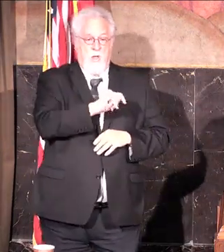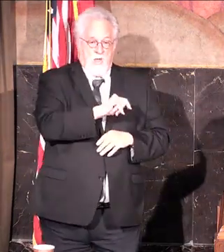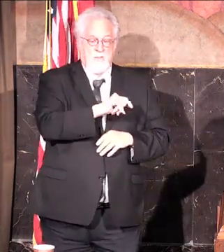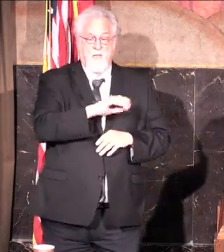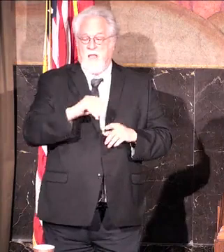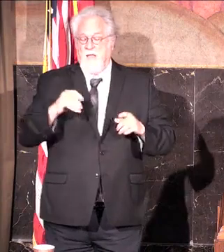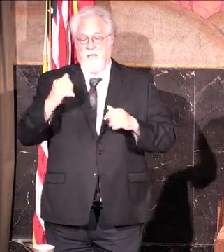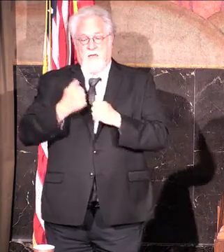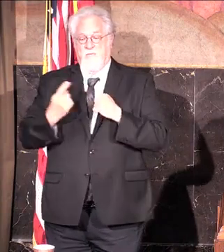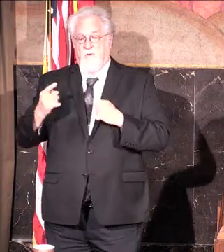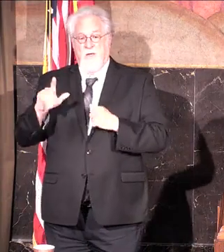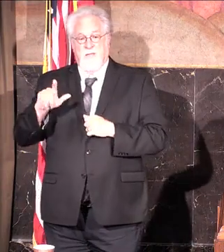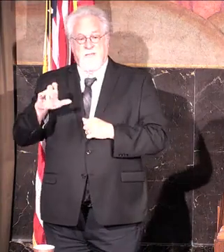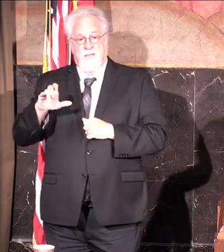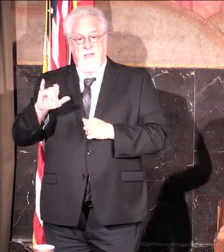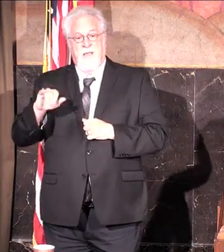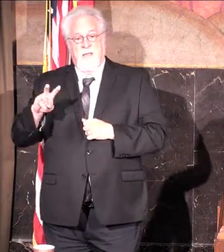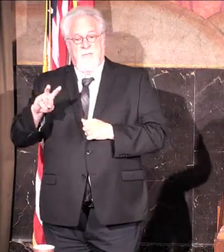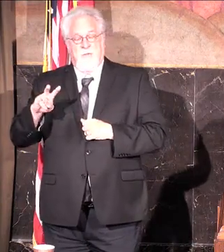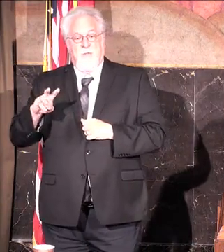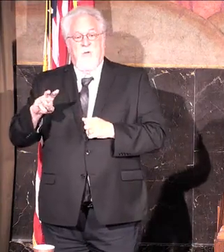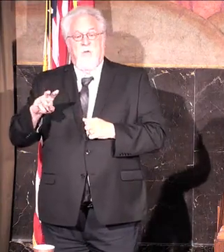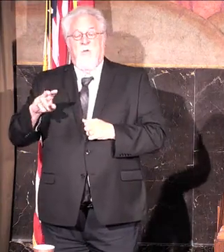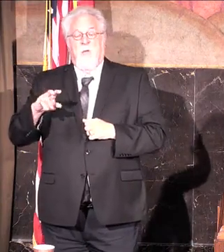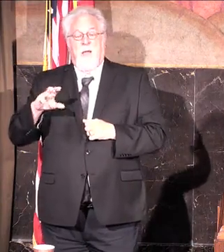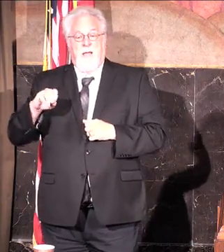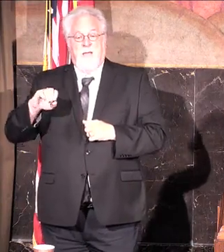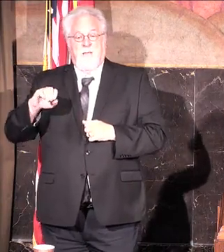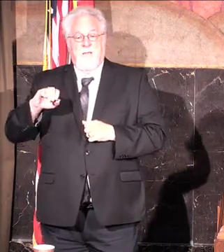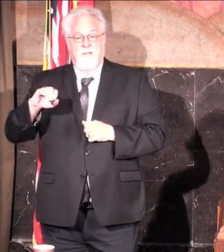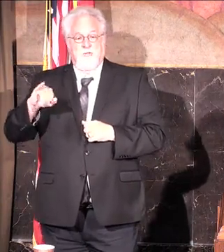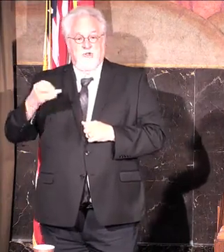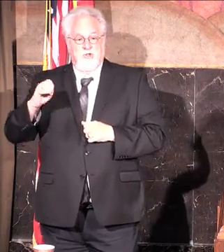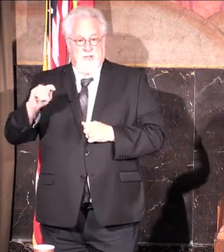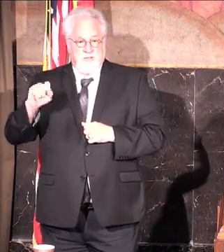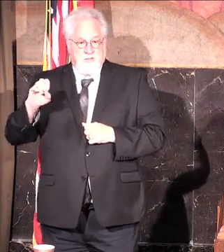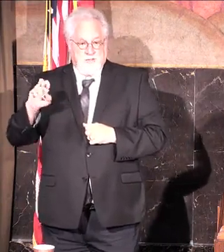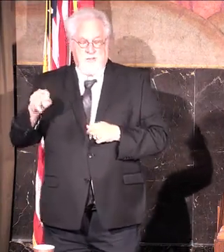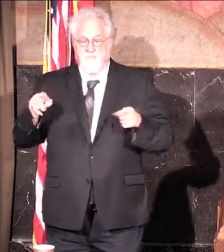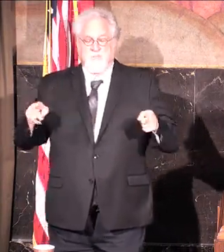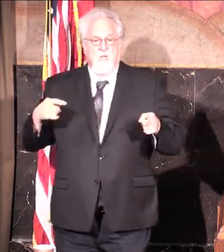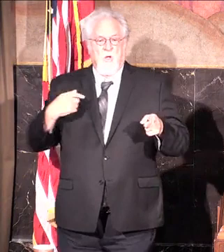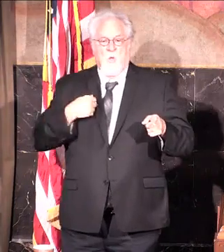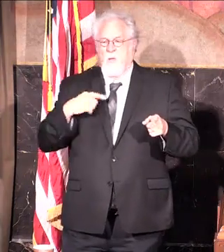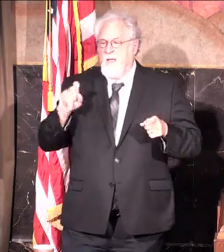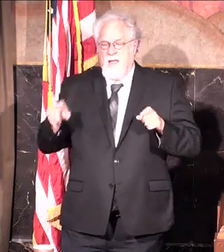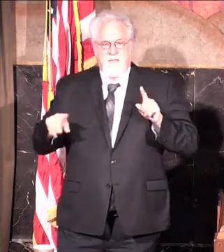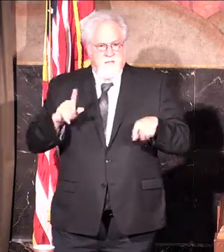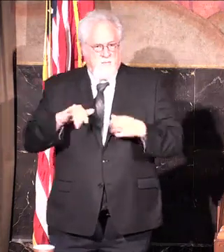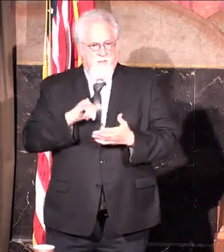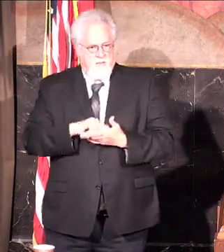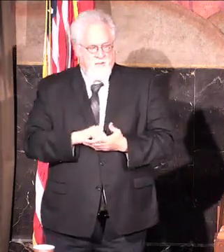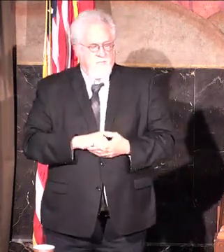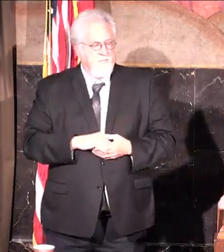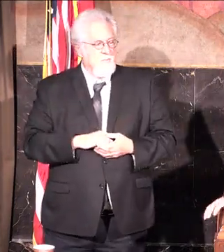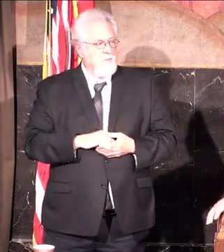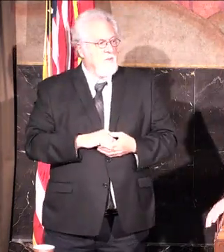at LCIW Jetson in May. So we were asked a little bit about that the other